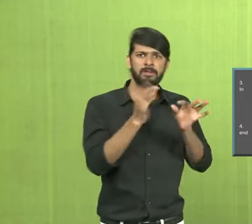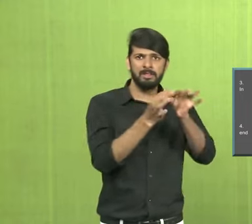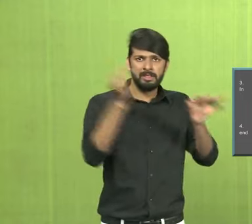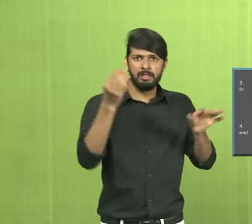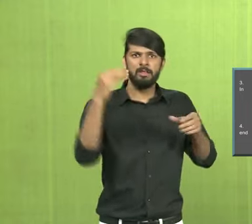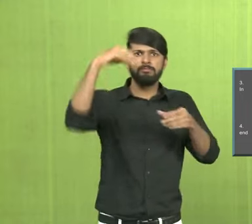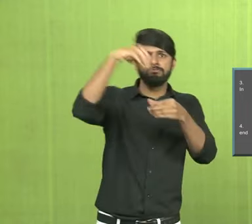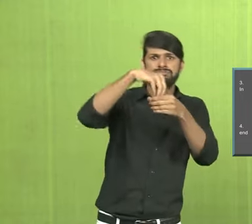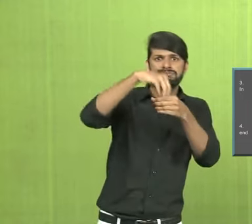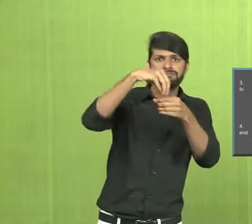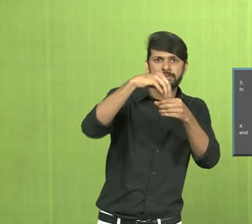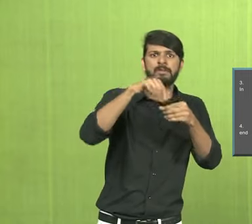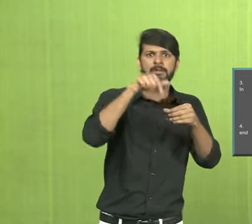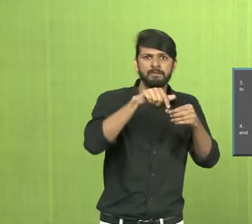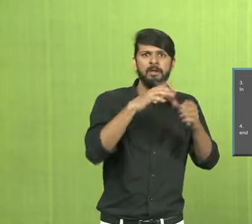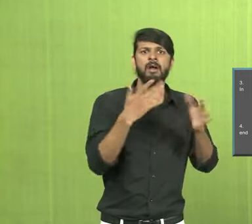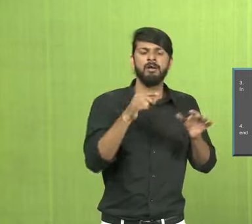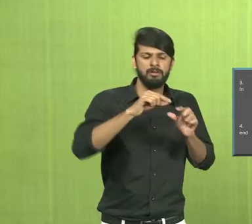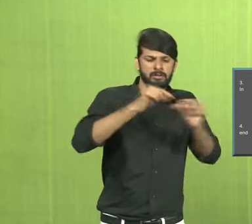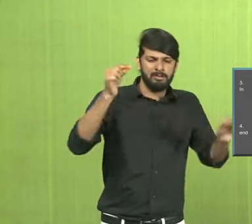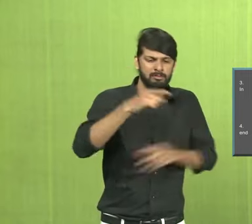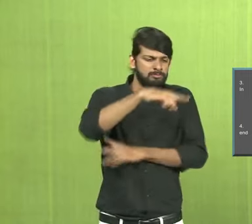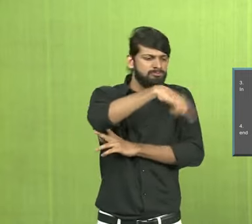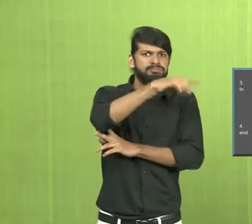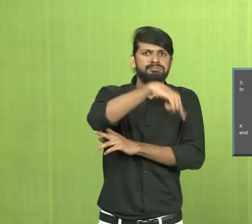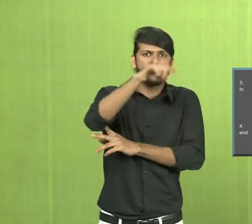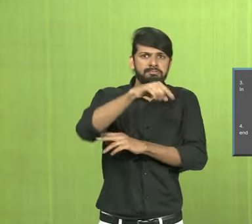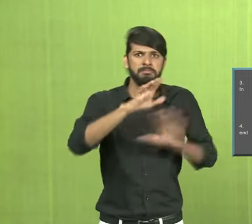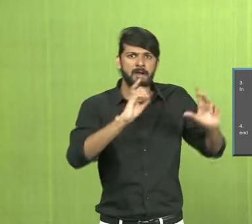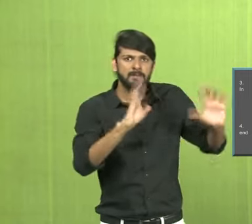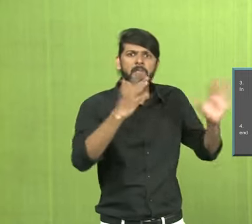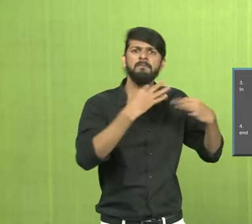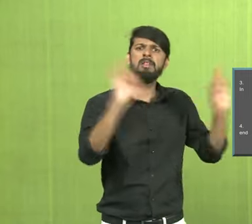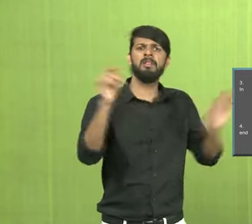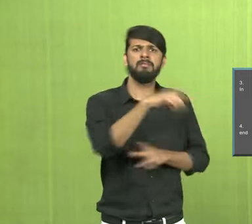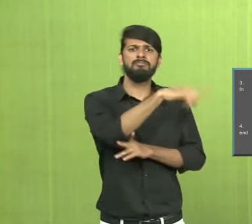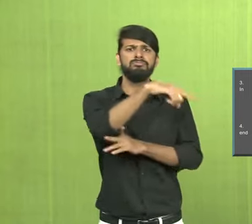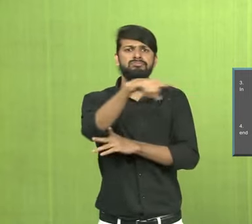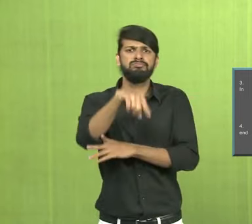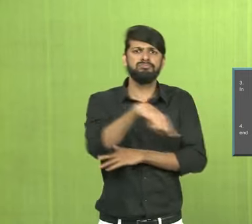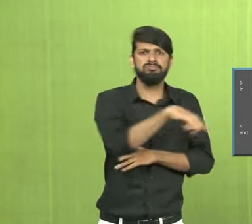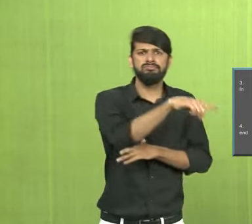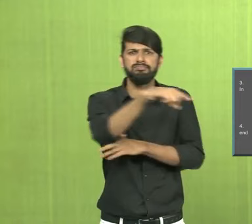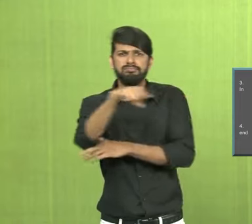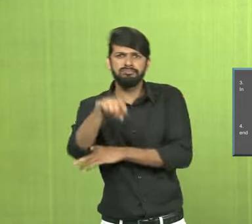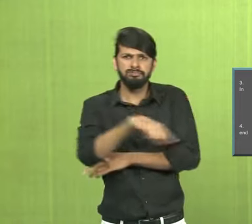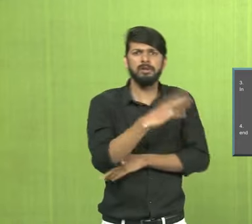is used. freehand drawing is done with the